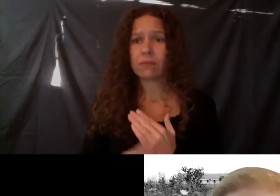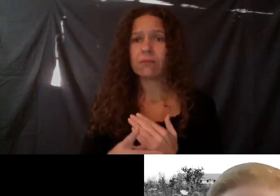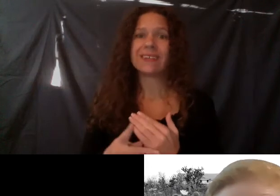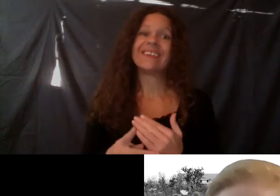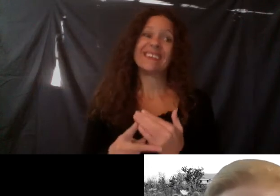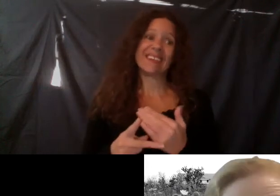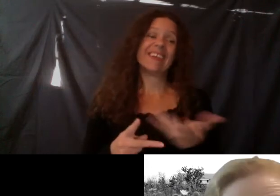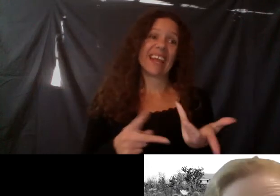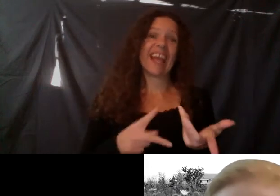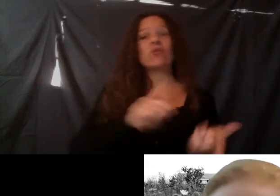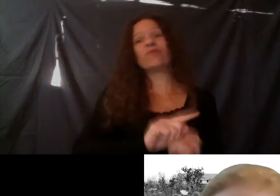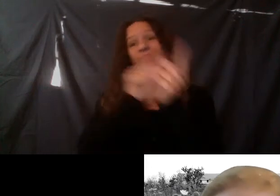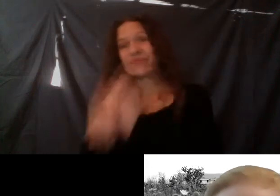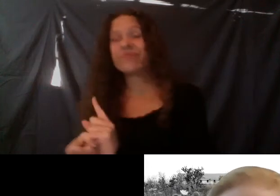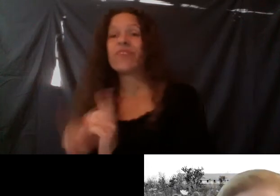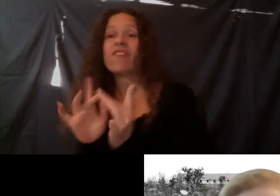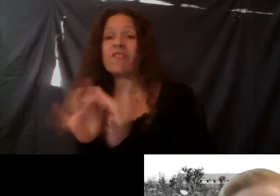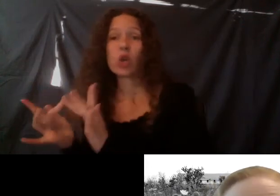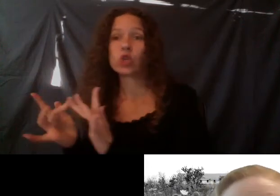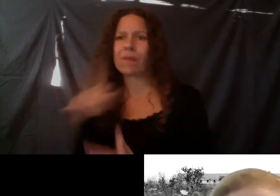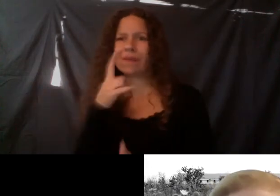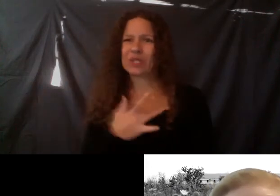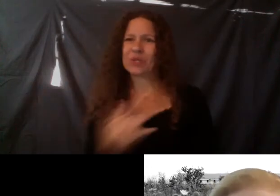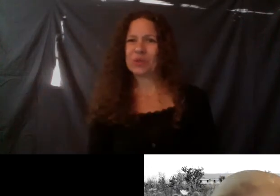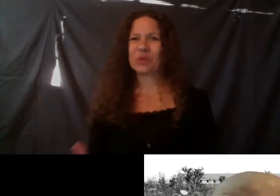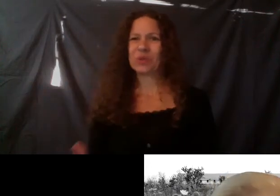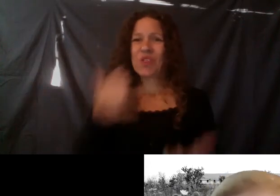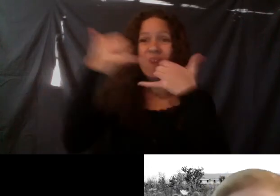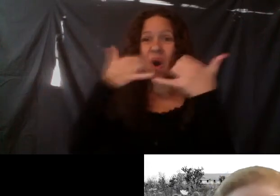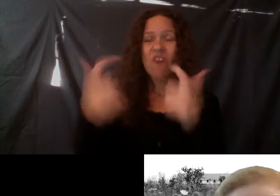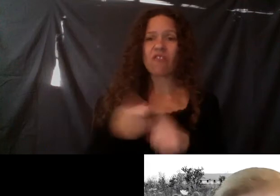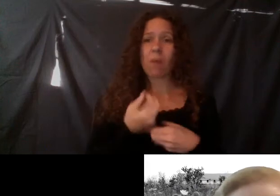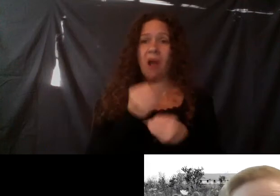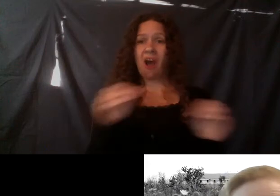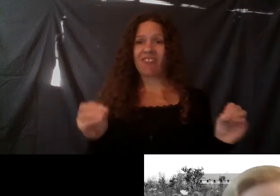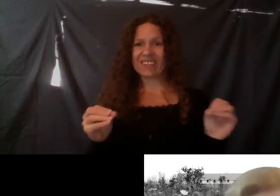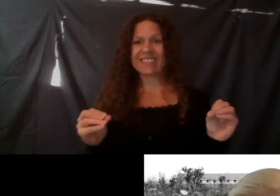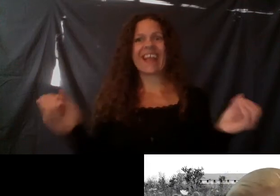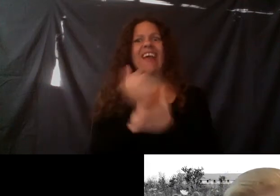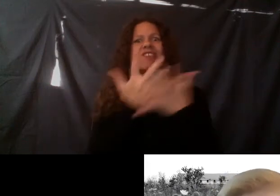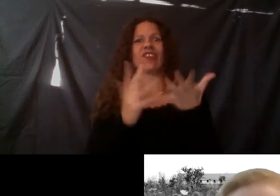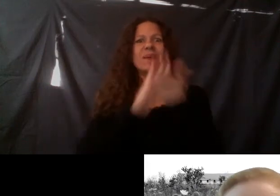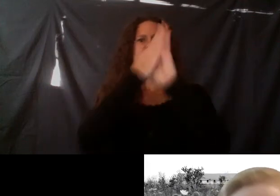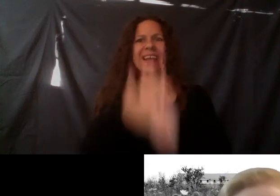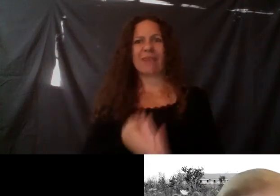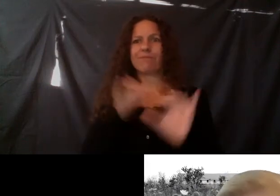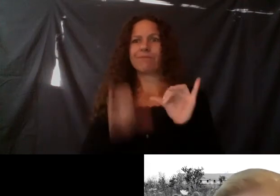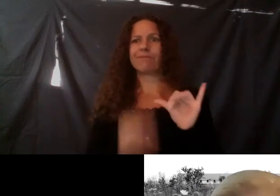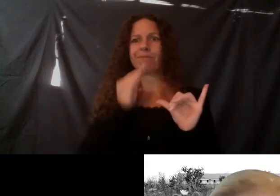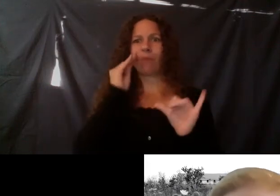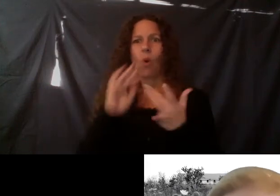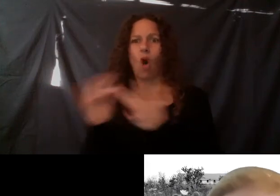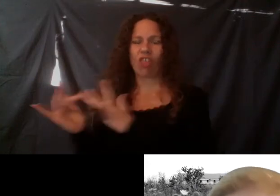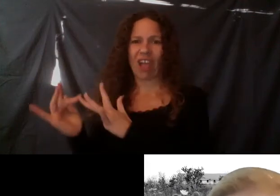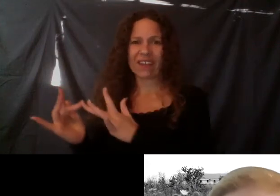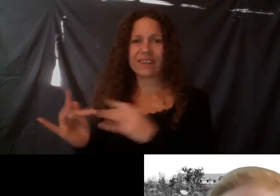instead of having phone banks in our offices as is traditional. We first learned as a staff, and then we moved to teaching thousands and thousands